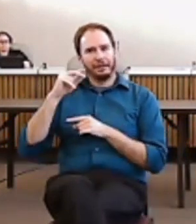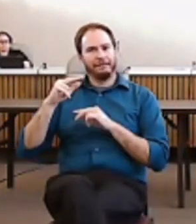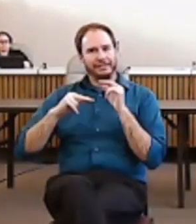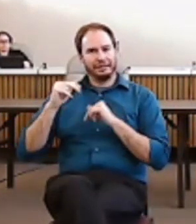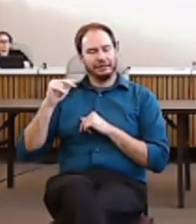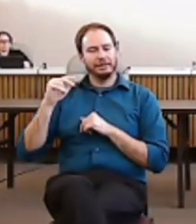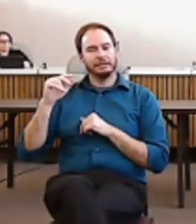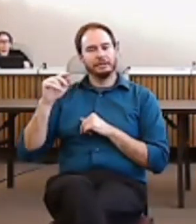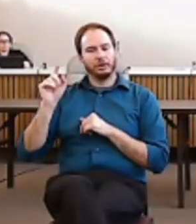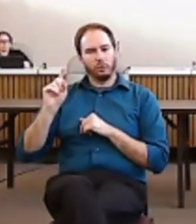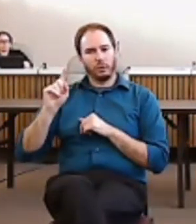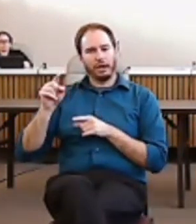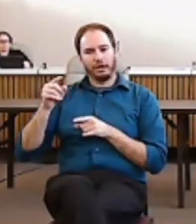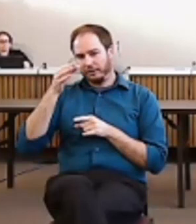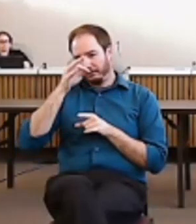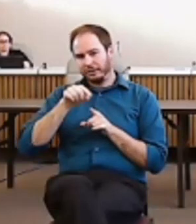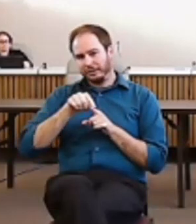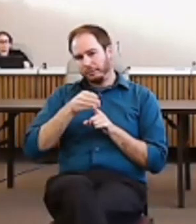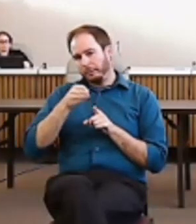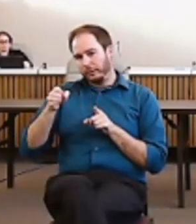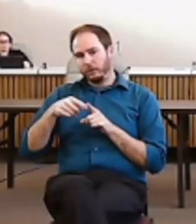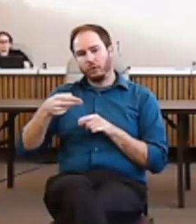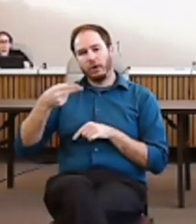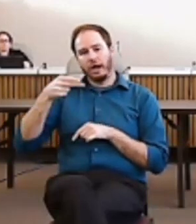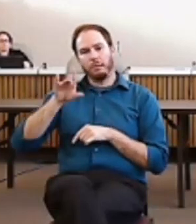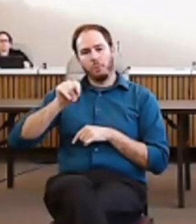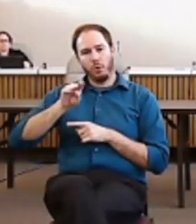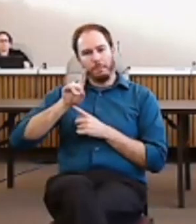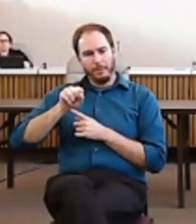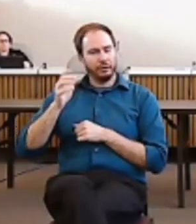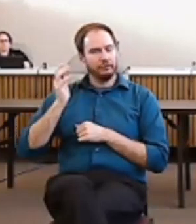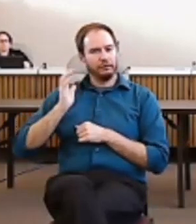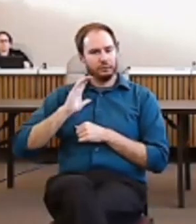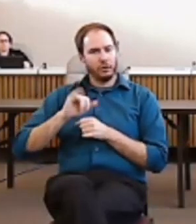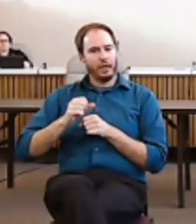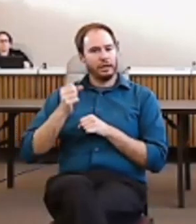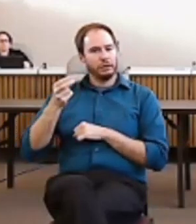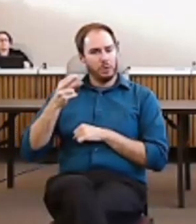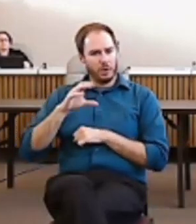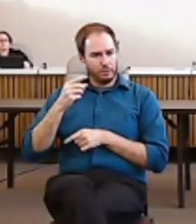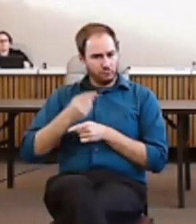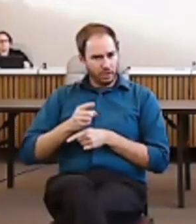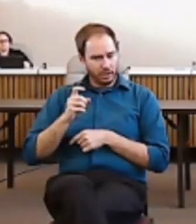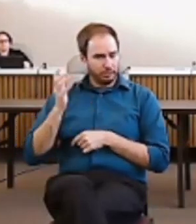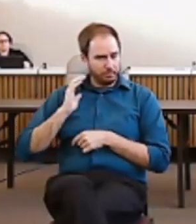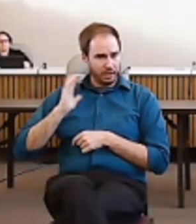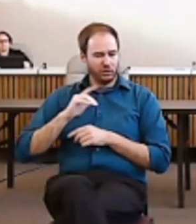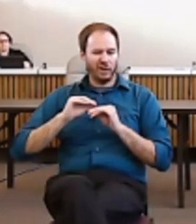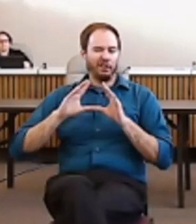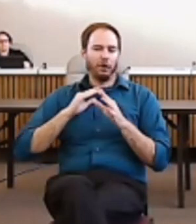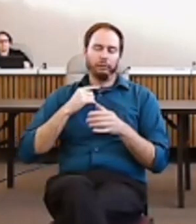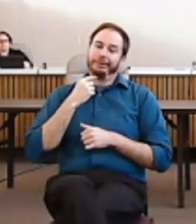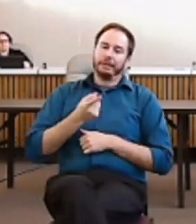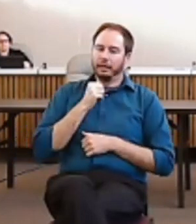facility immediately east of High Point Mills that used to be Best Ways Disposal back in the day. Just for further